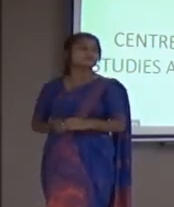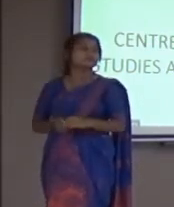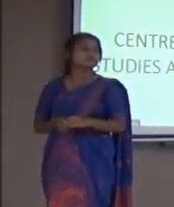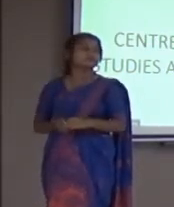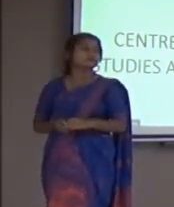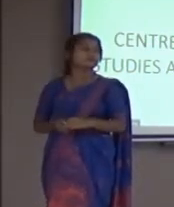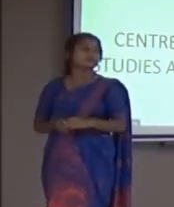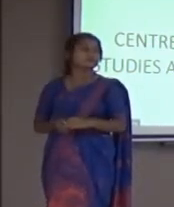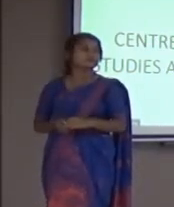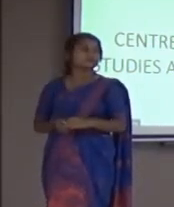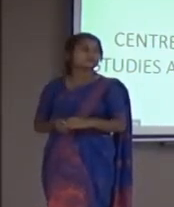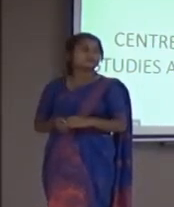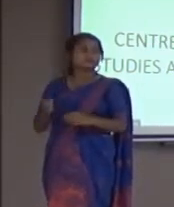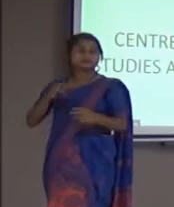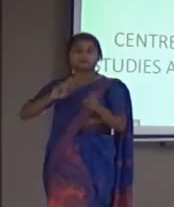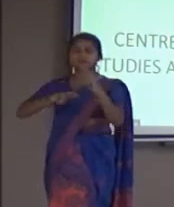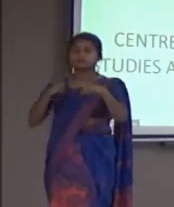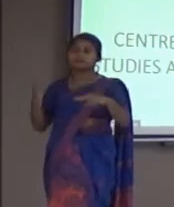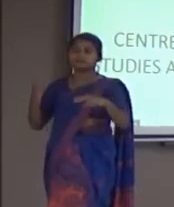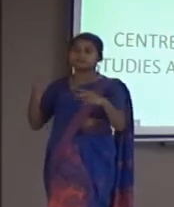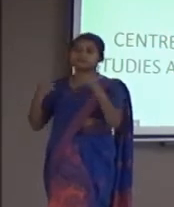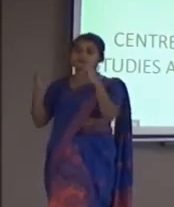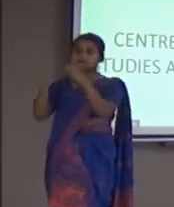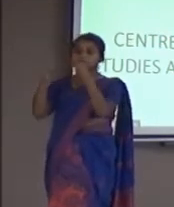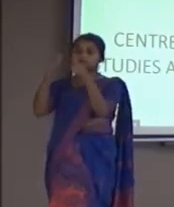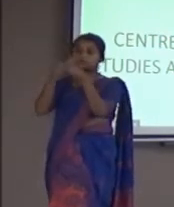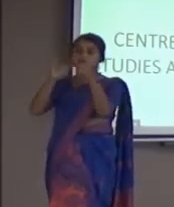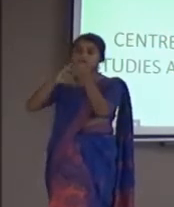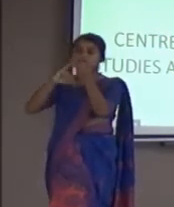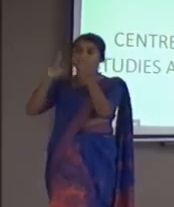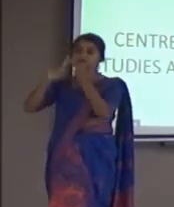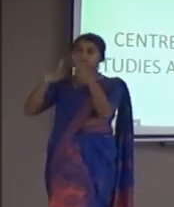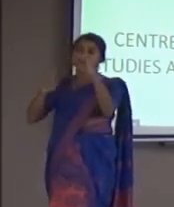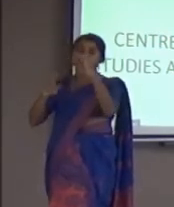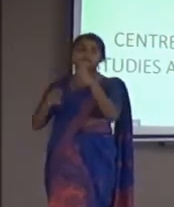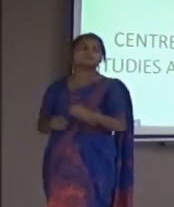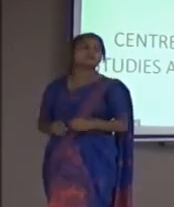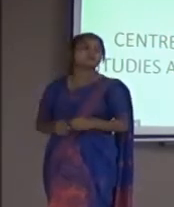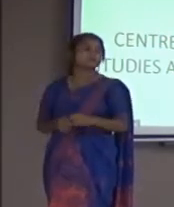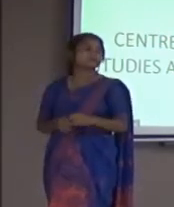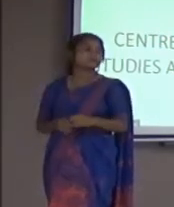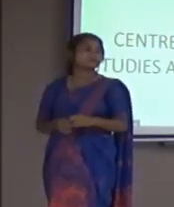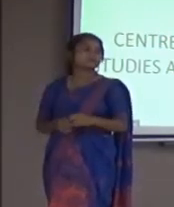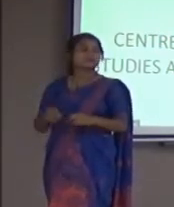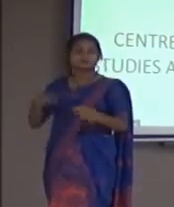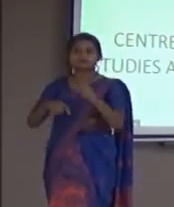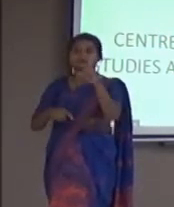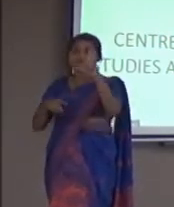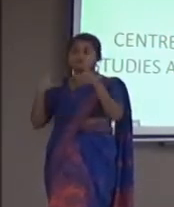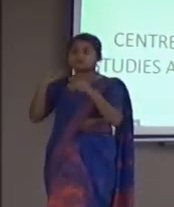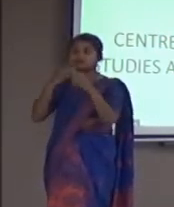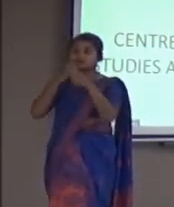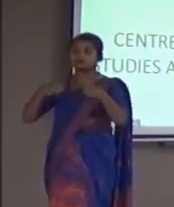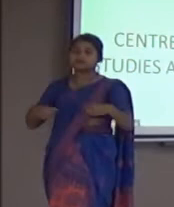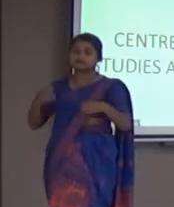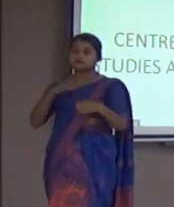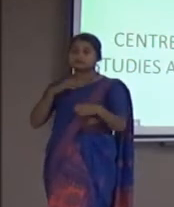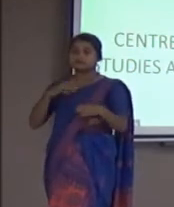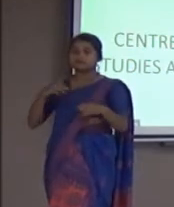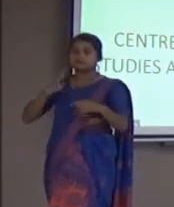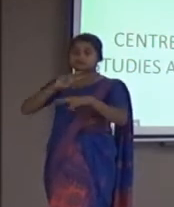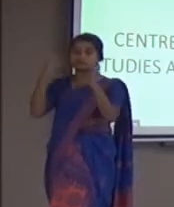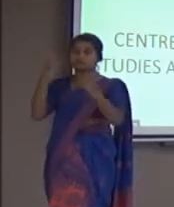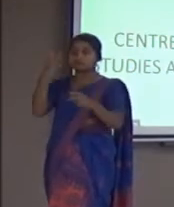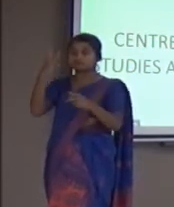at center, if I move on with our basic objectives, so it will serve as a launch pad for participatory